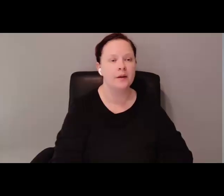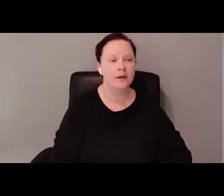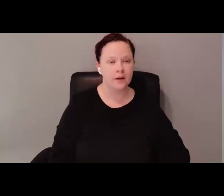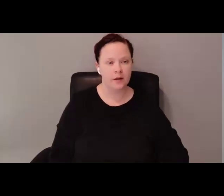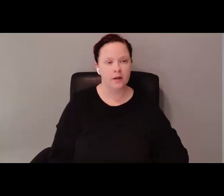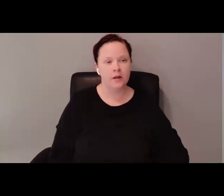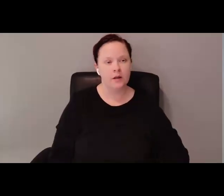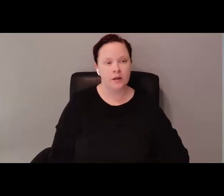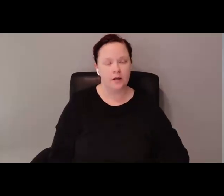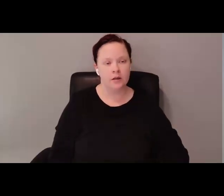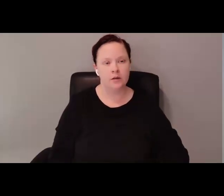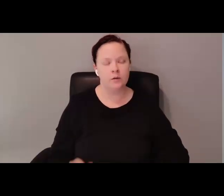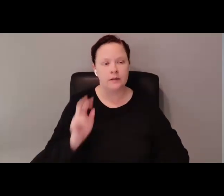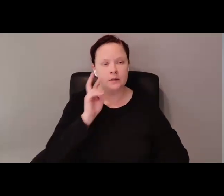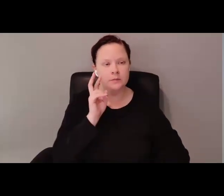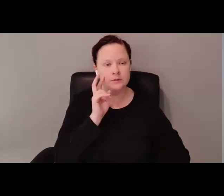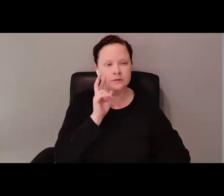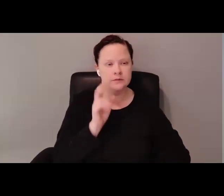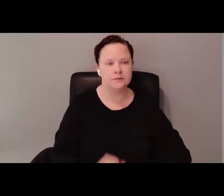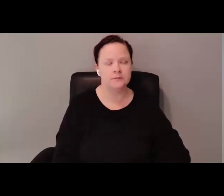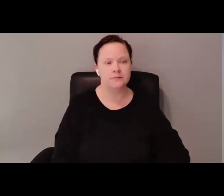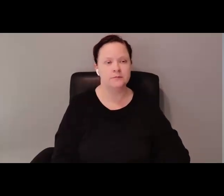let's see.